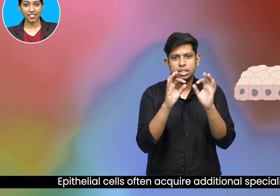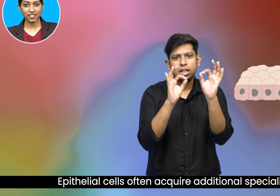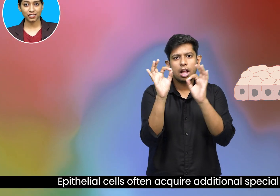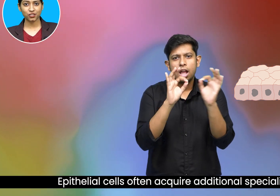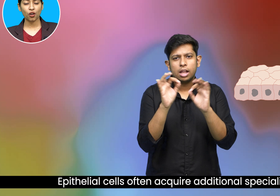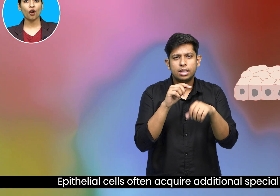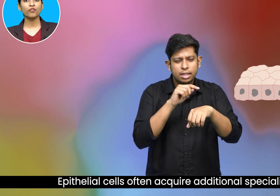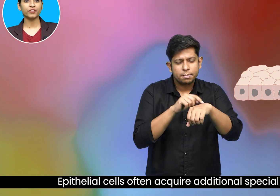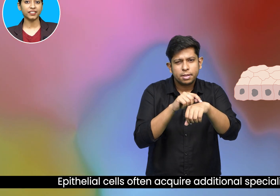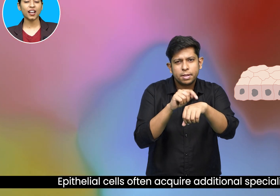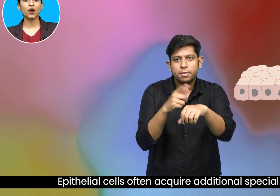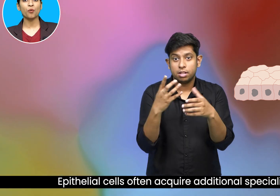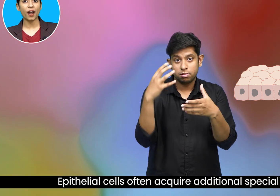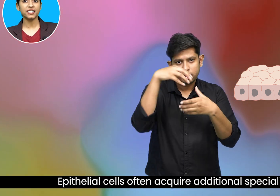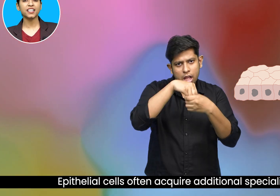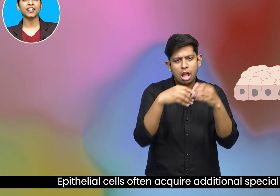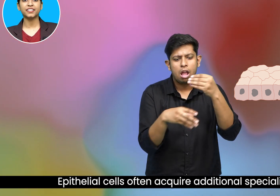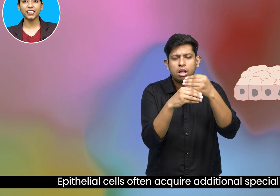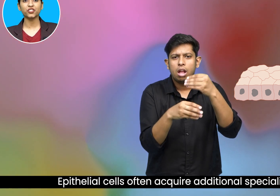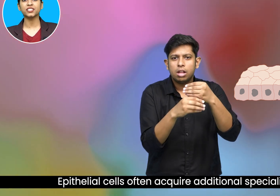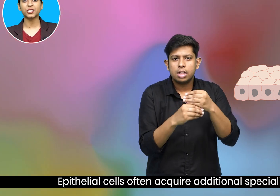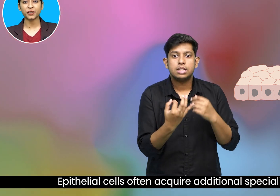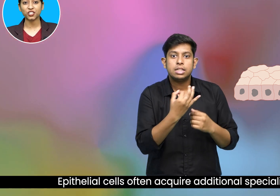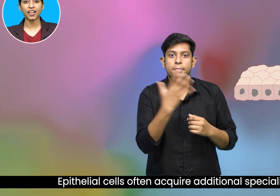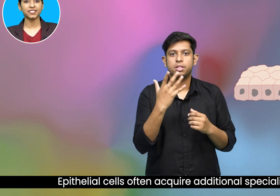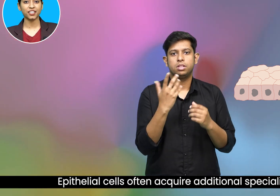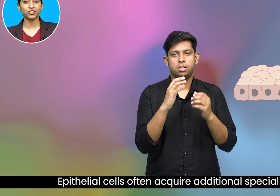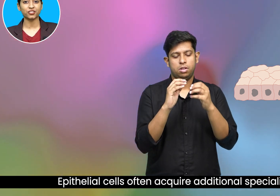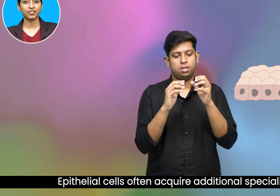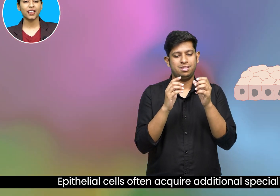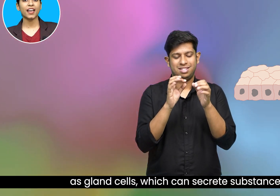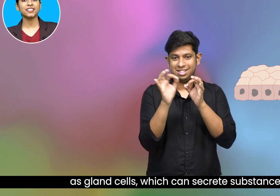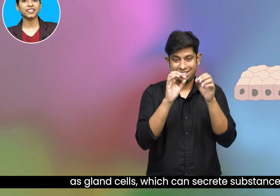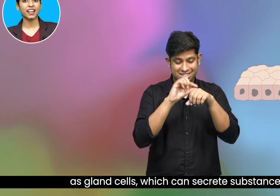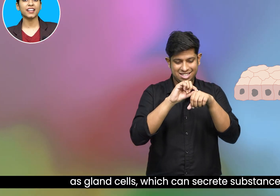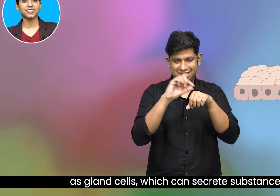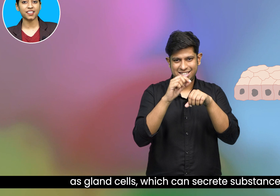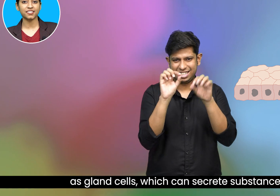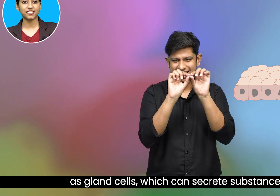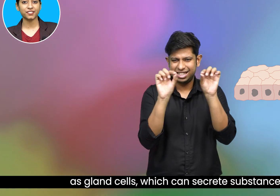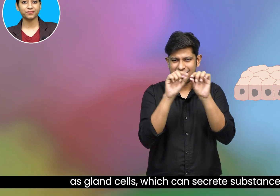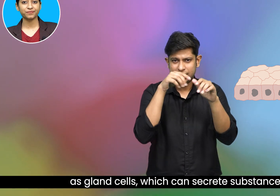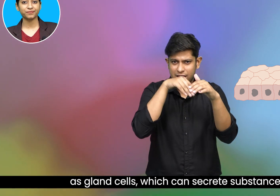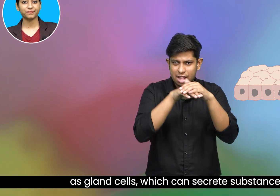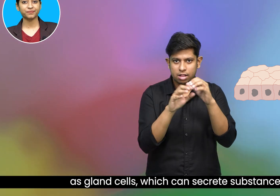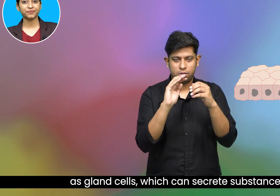epithelial cells often acquires additional specialization as gland